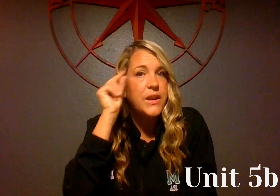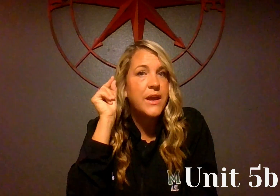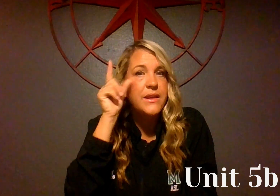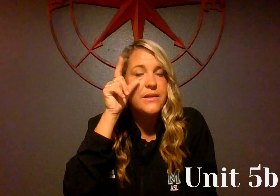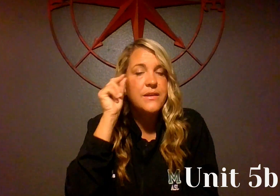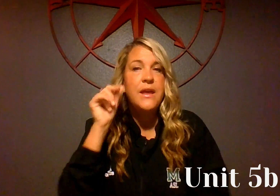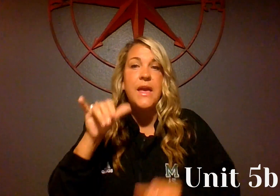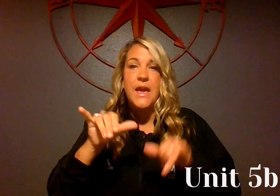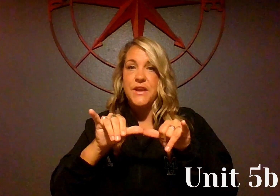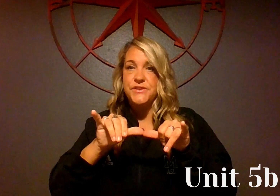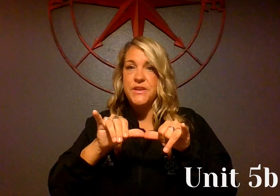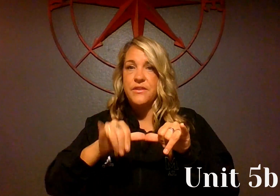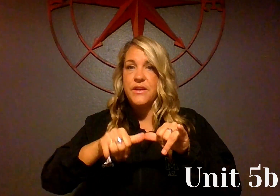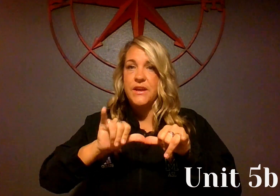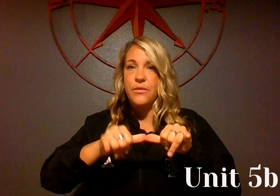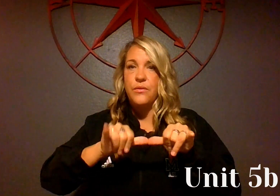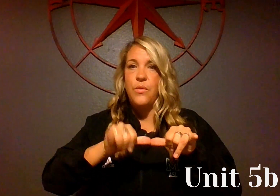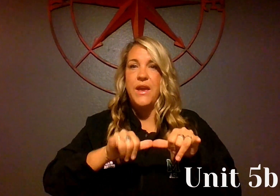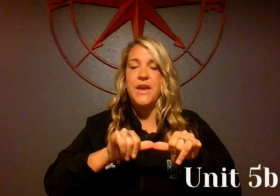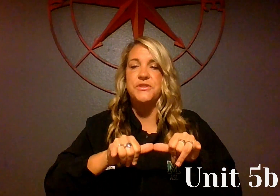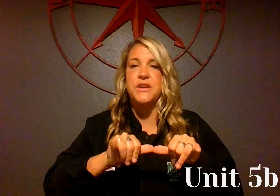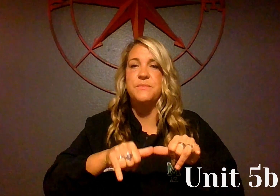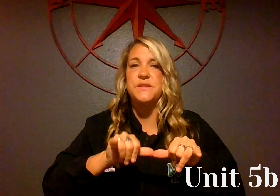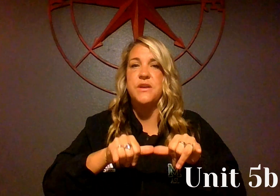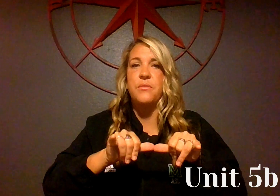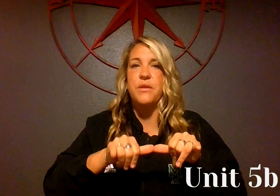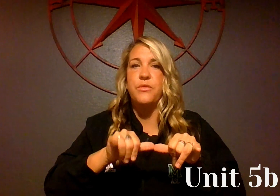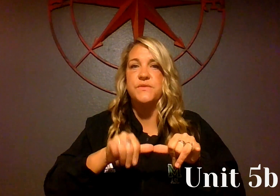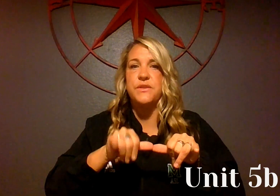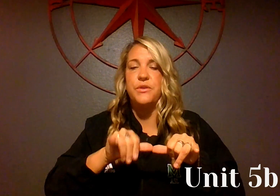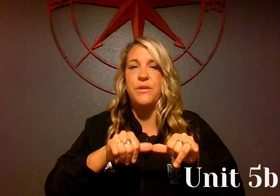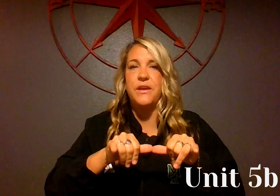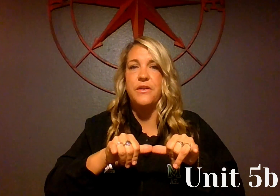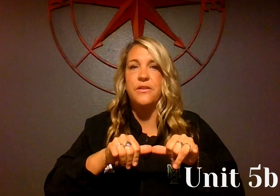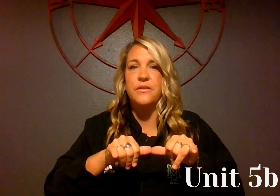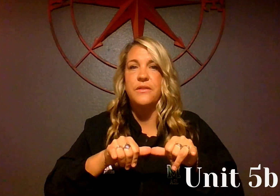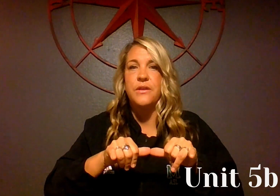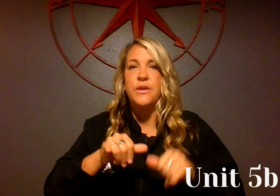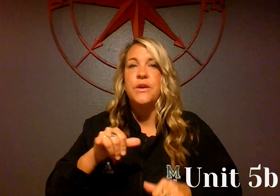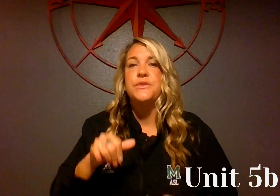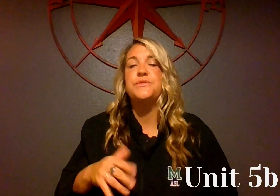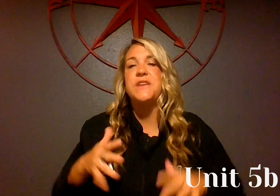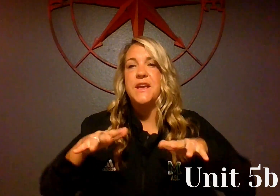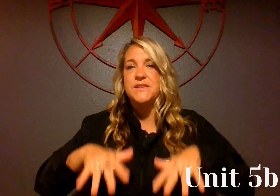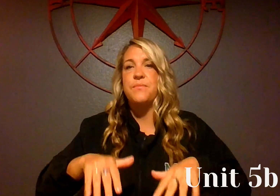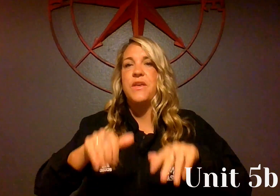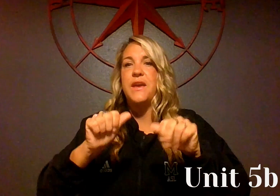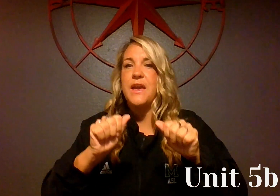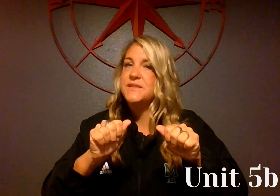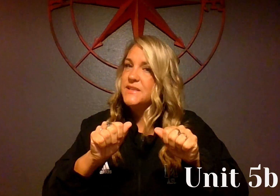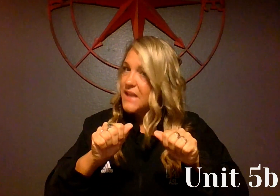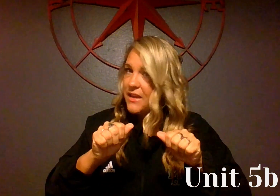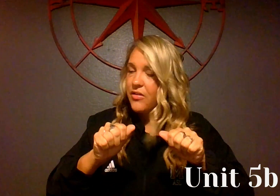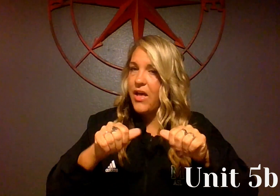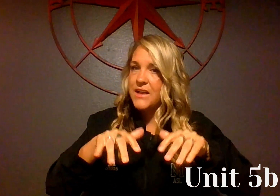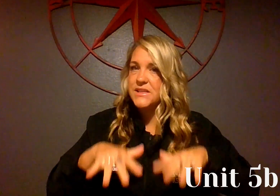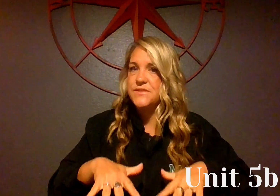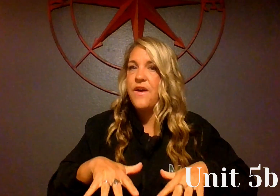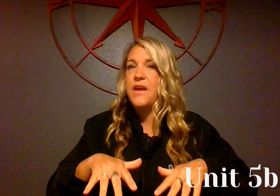Gallaudet. Engineering, Y hand shapes, the dominant moves a little bit here. To take something, as in take a class, it's 5s